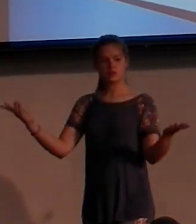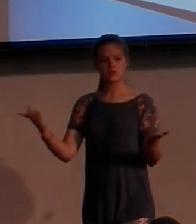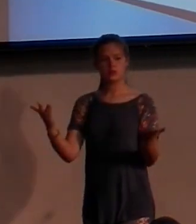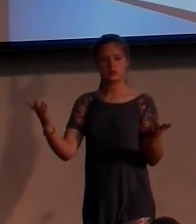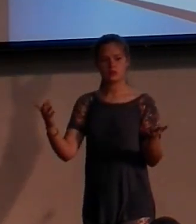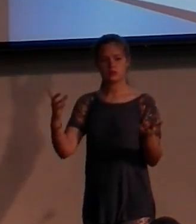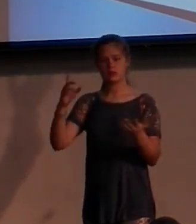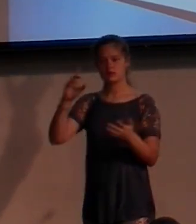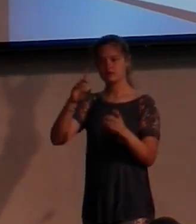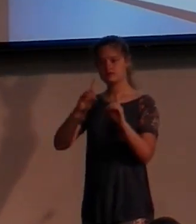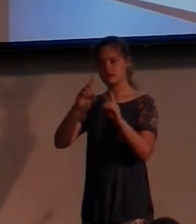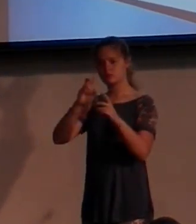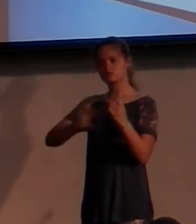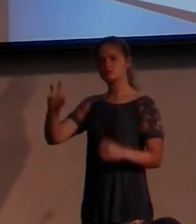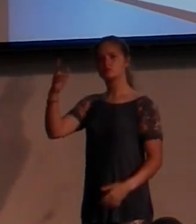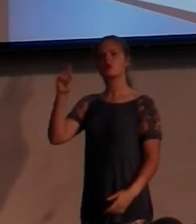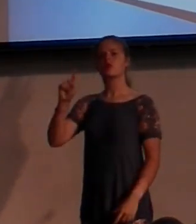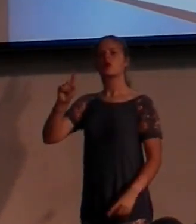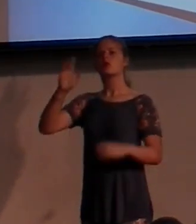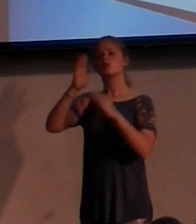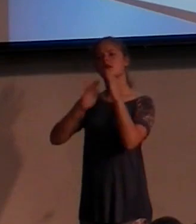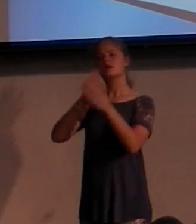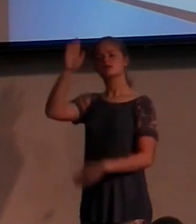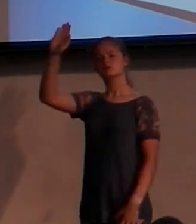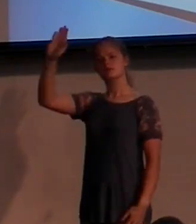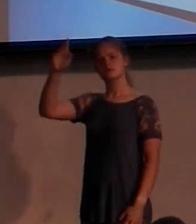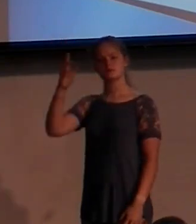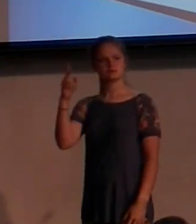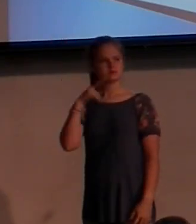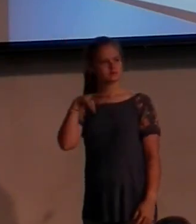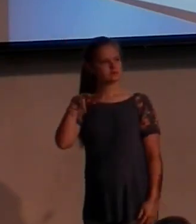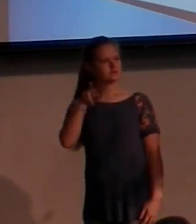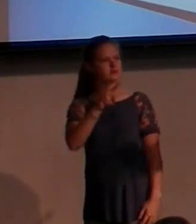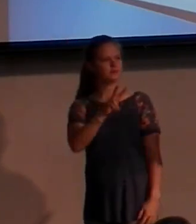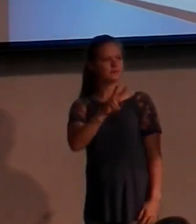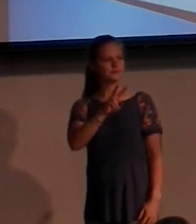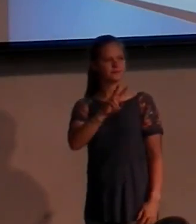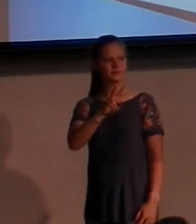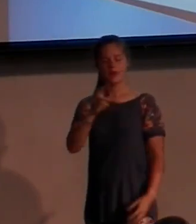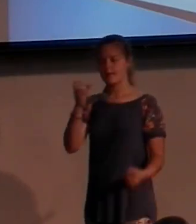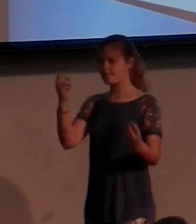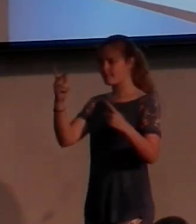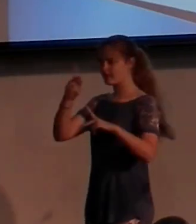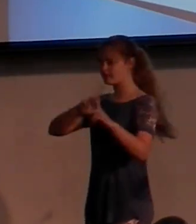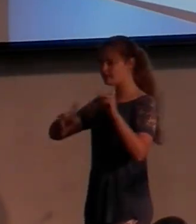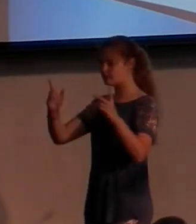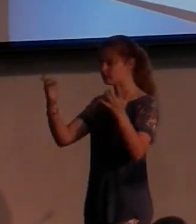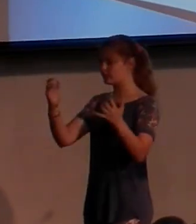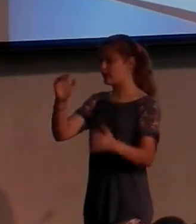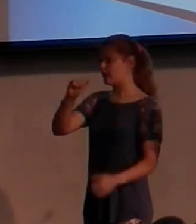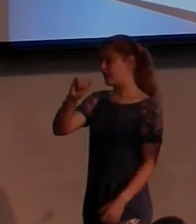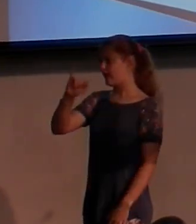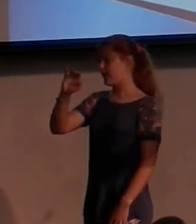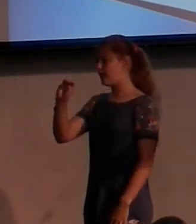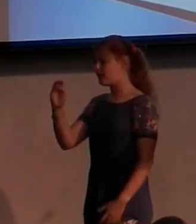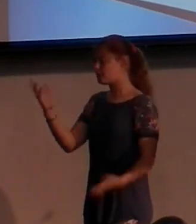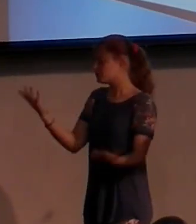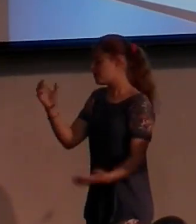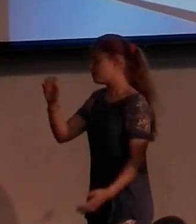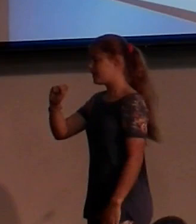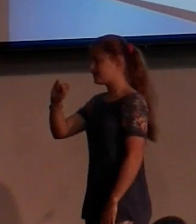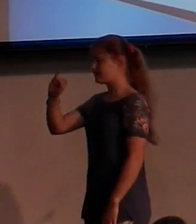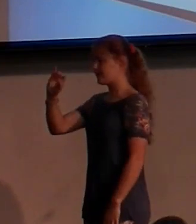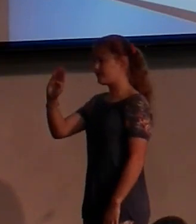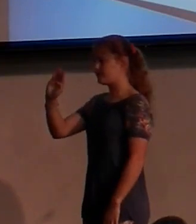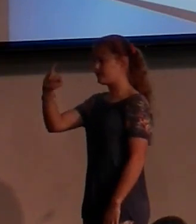you've been on a disciple trip, raise your hand. Look around, all right? And so and a lot of these people now are in AIM, and some are even in SIBI,